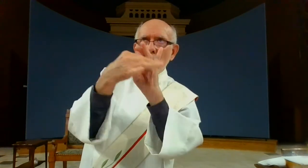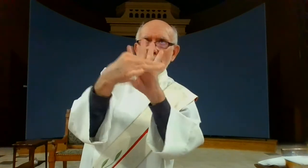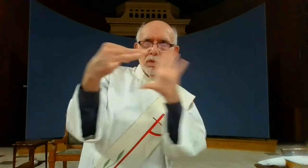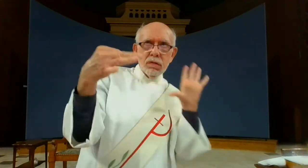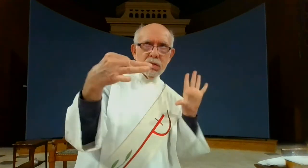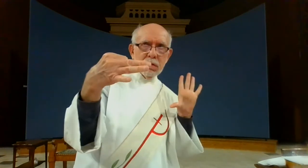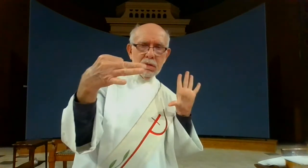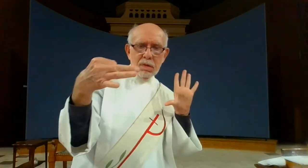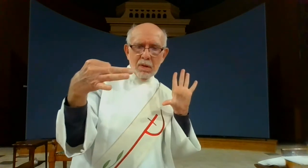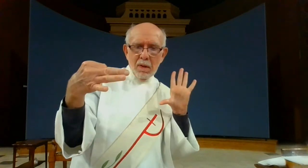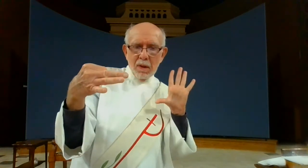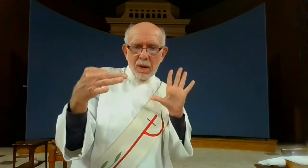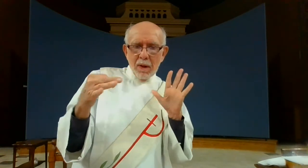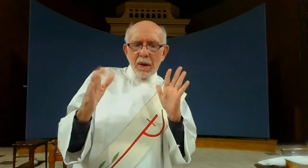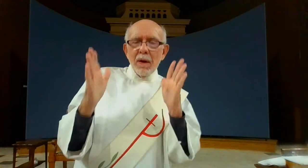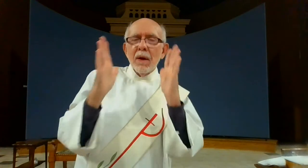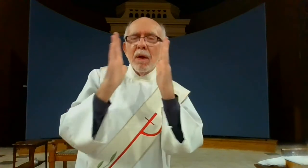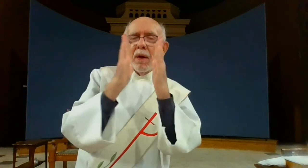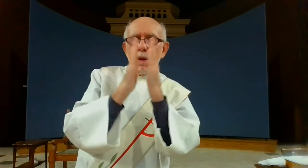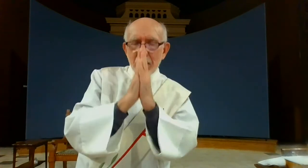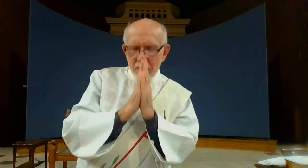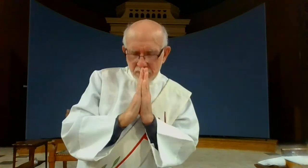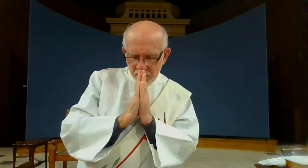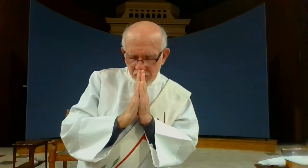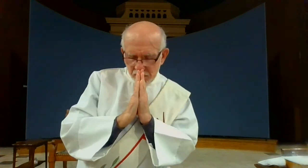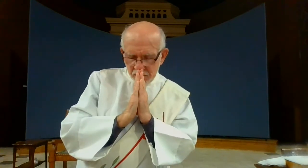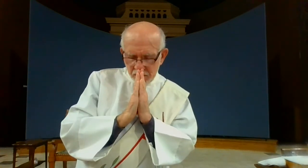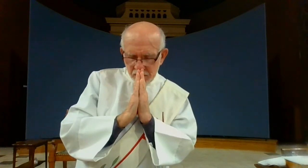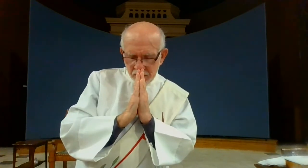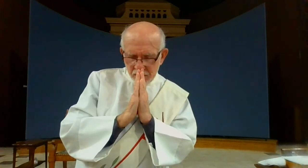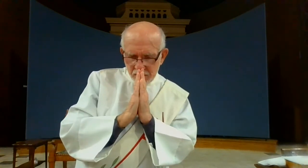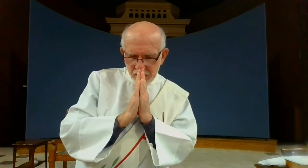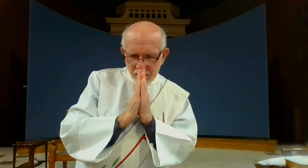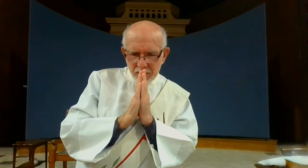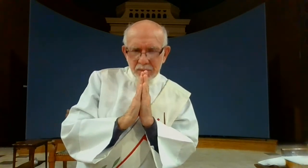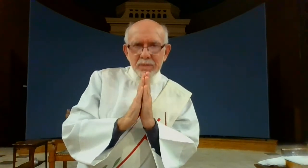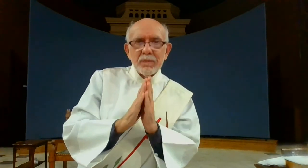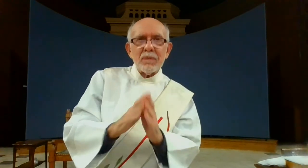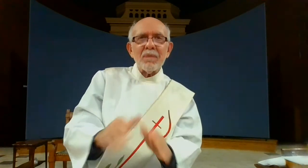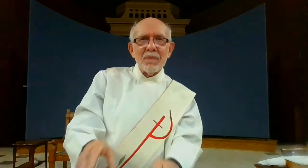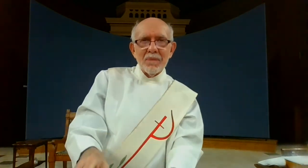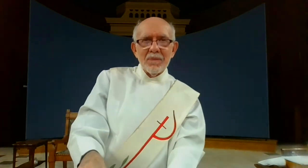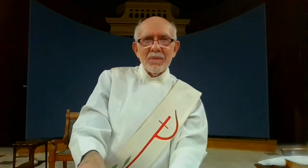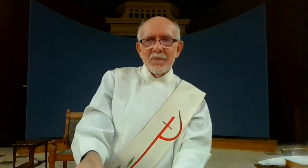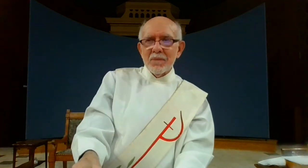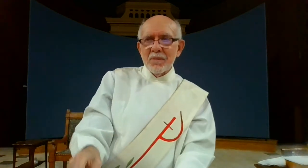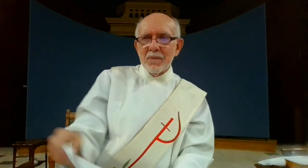you. Never permit me to be separated from you. Amen.